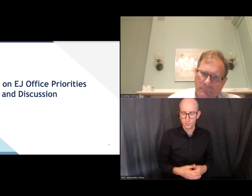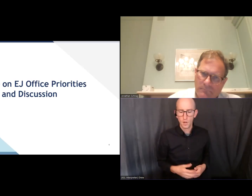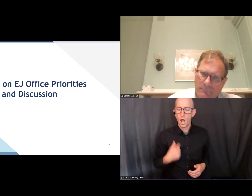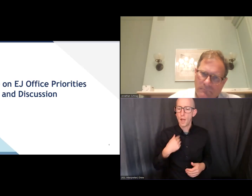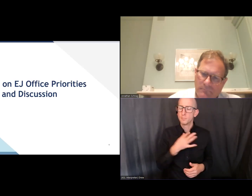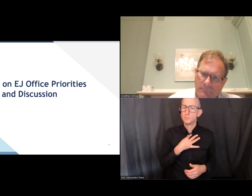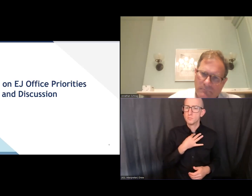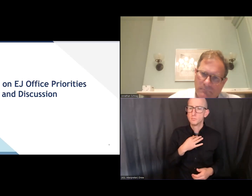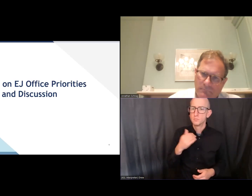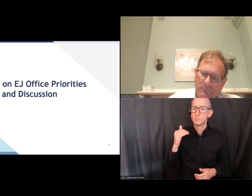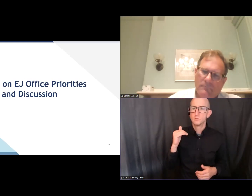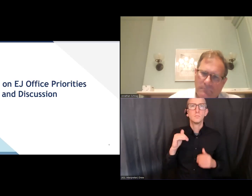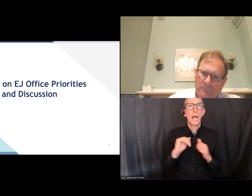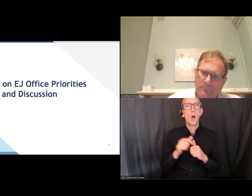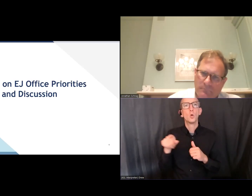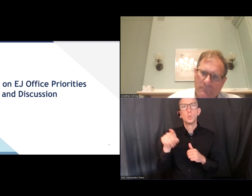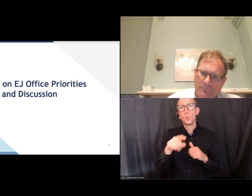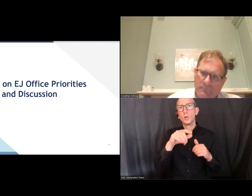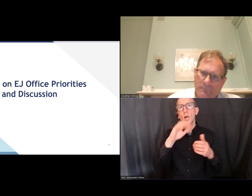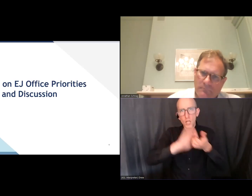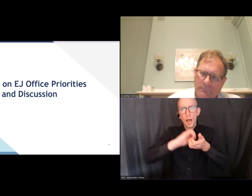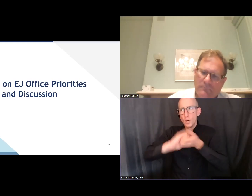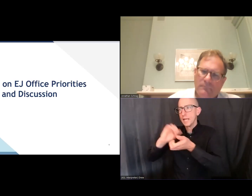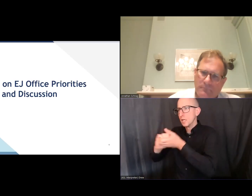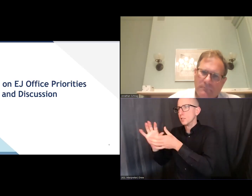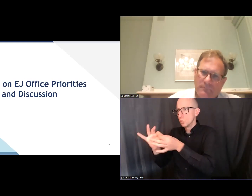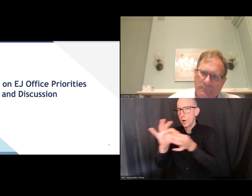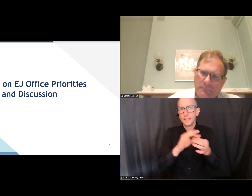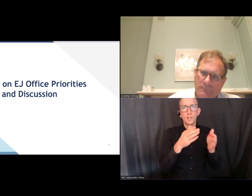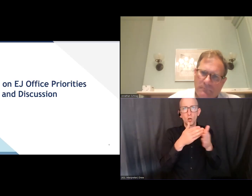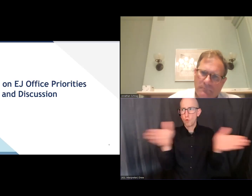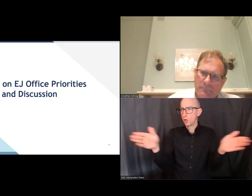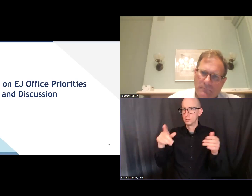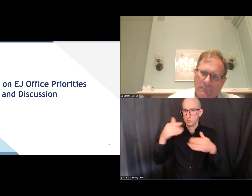how you are collaborating and coordinating across those processes so that we're not,